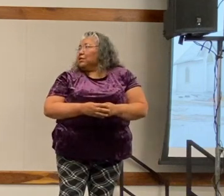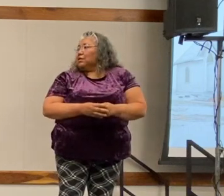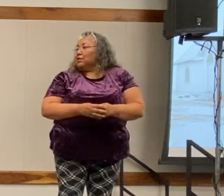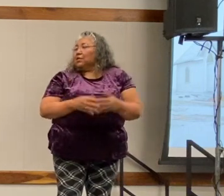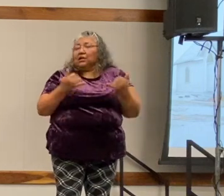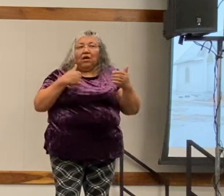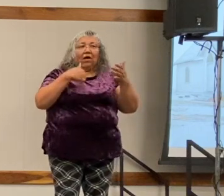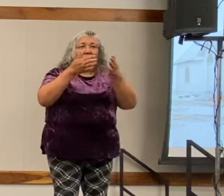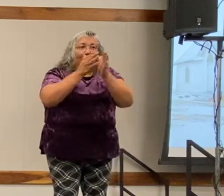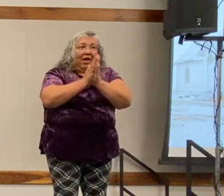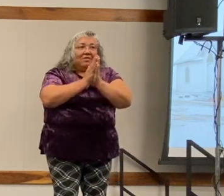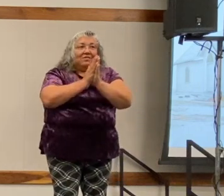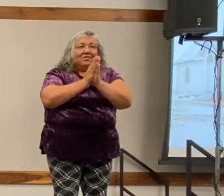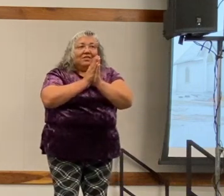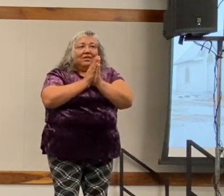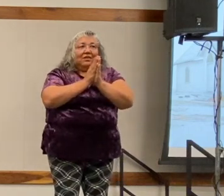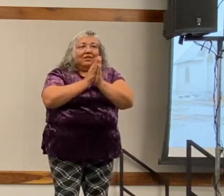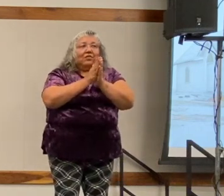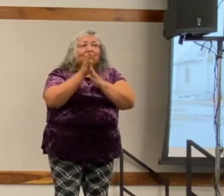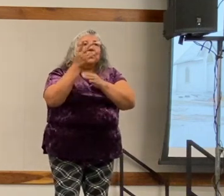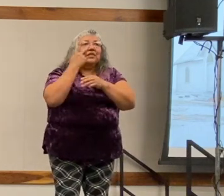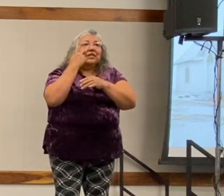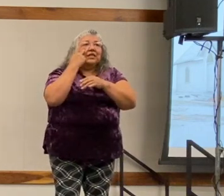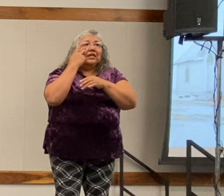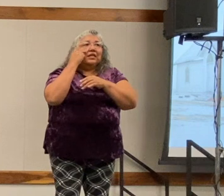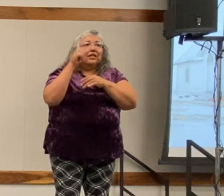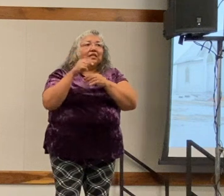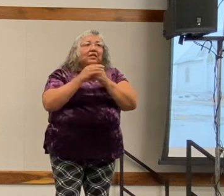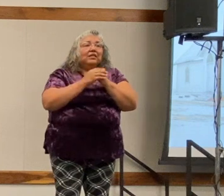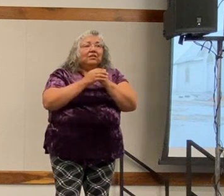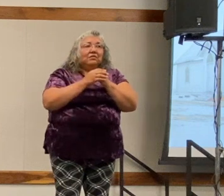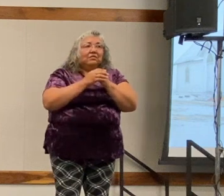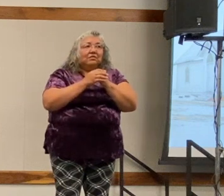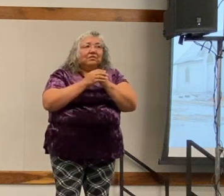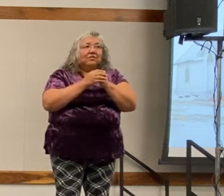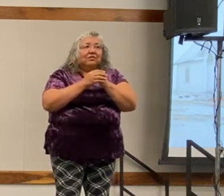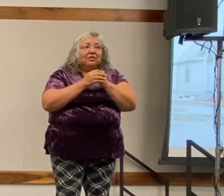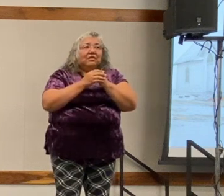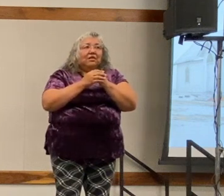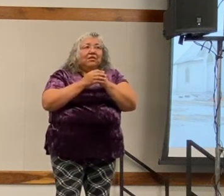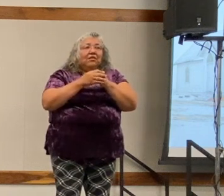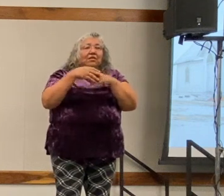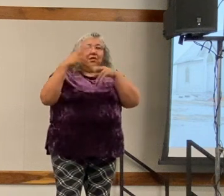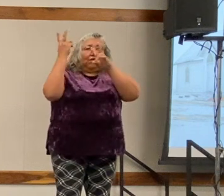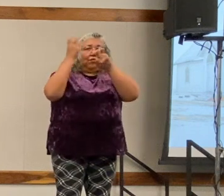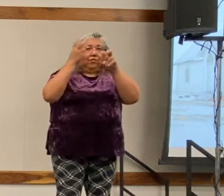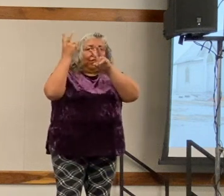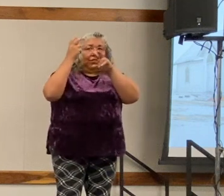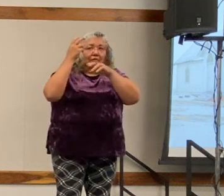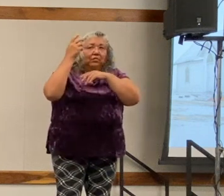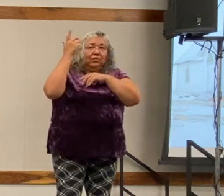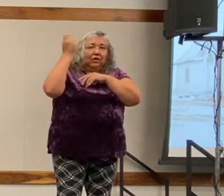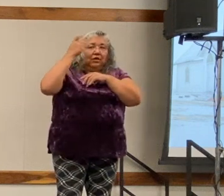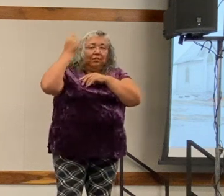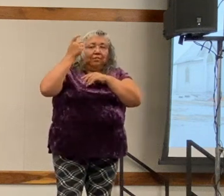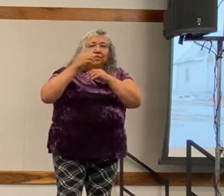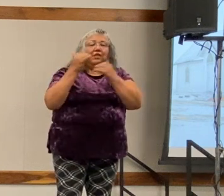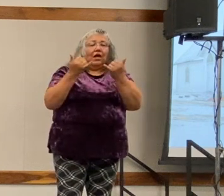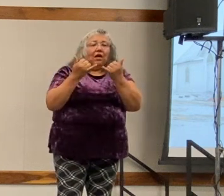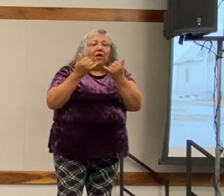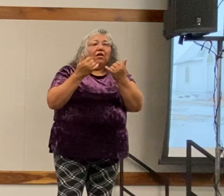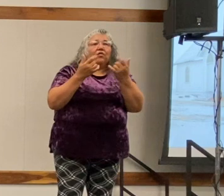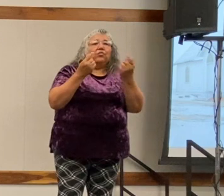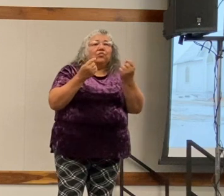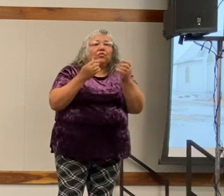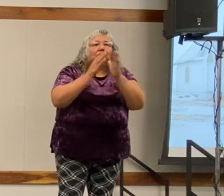So I'm asking, you'll see this. The legacy campaign is gonna take all of us, right? And what I want you to do is I want